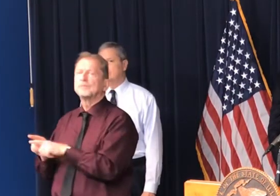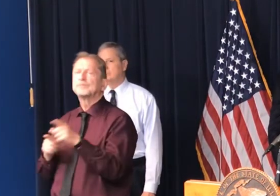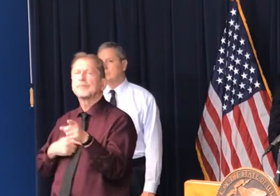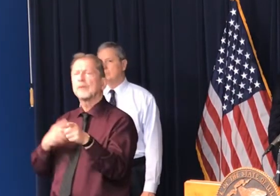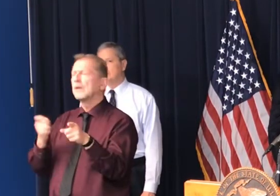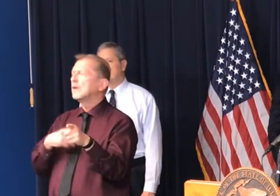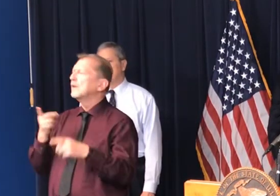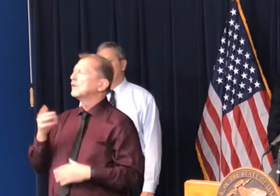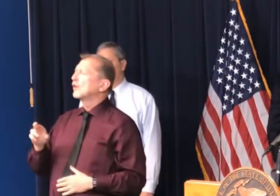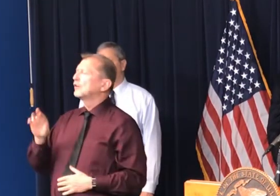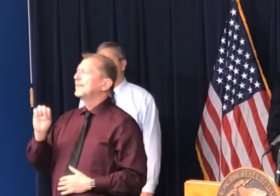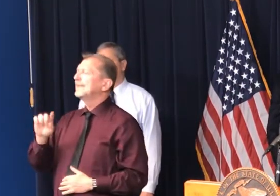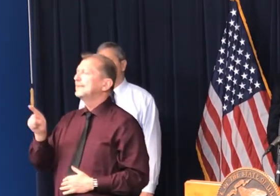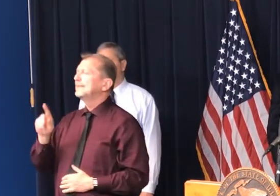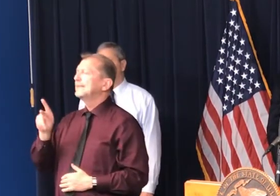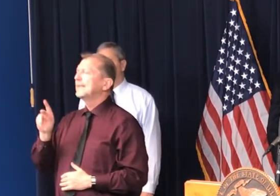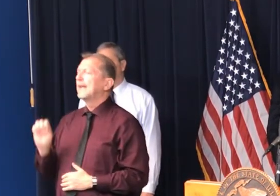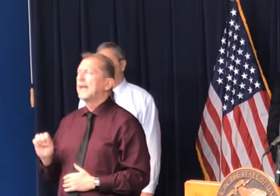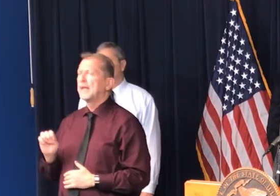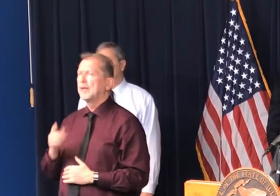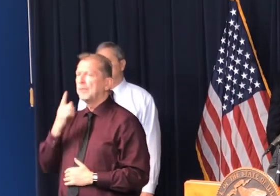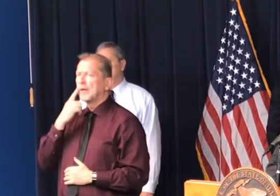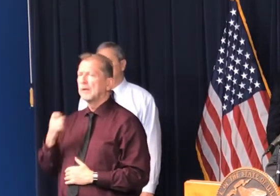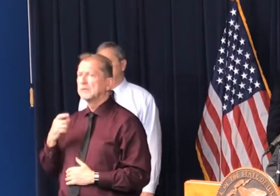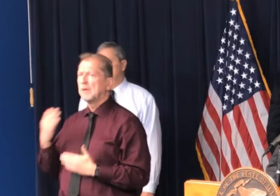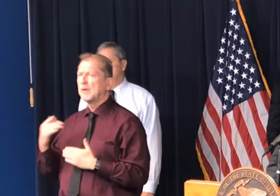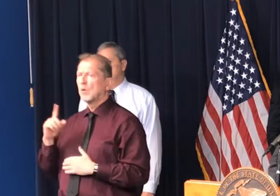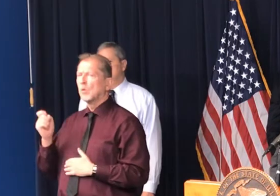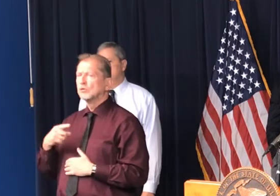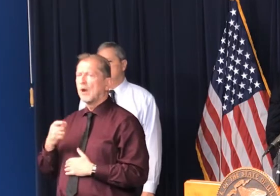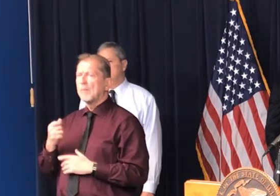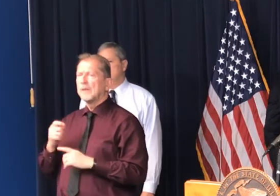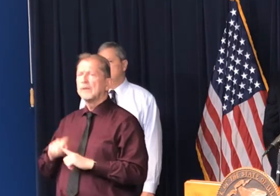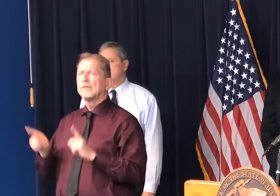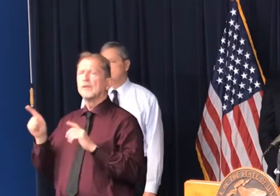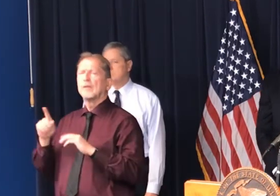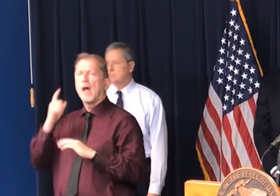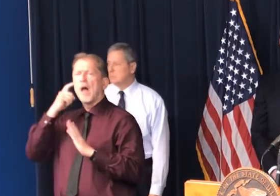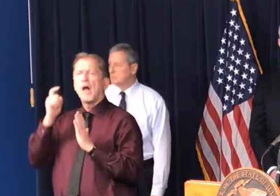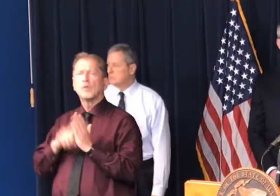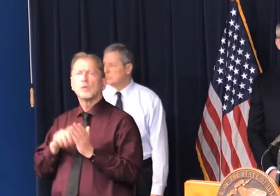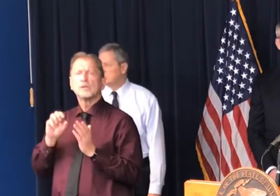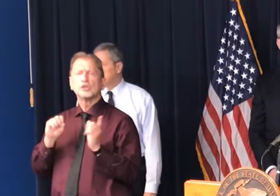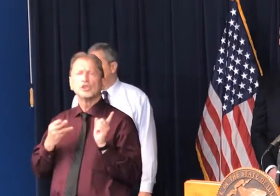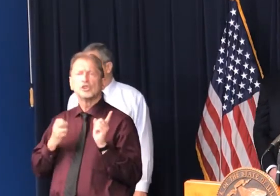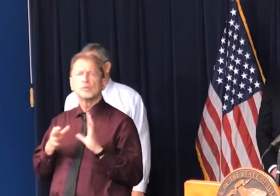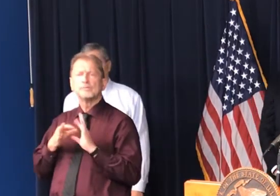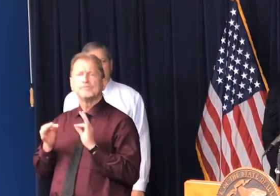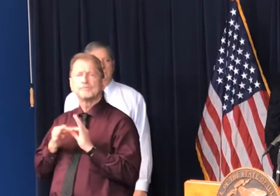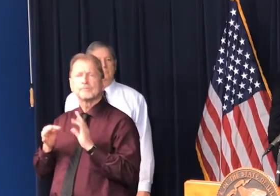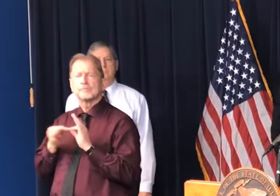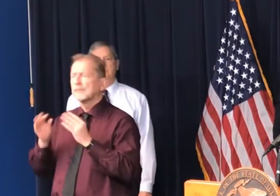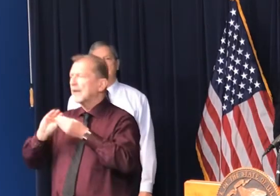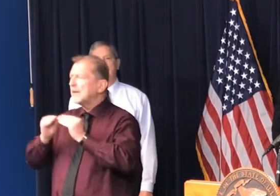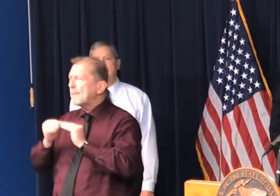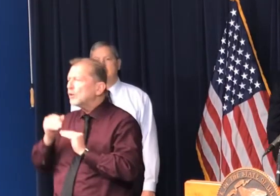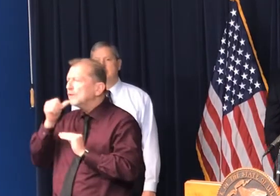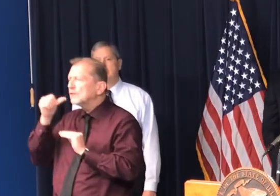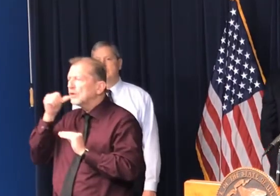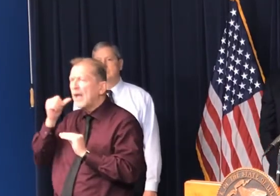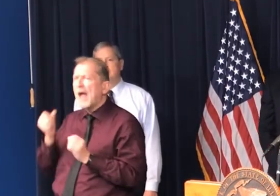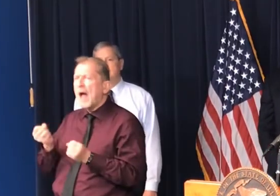that question of Dr. Ezeke? Because I think the question might have been from yesterday. I noticed when she was giving the